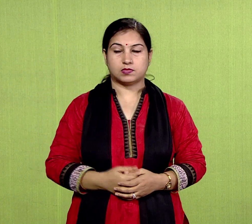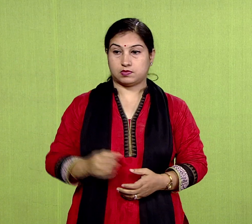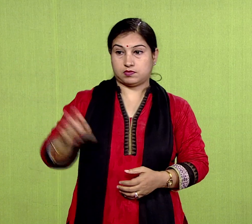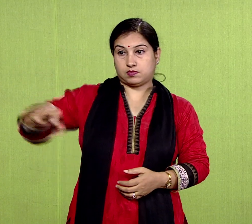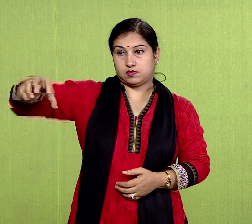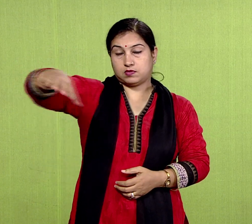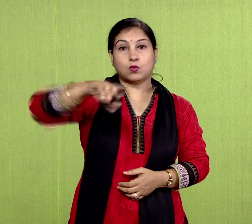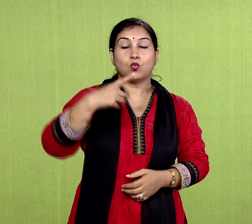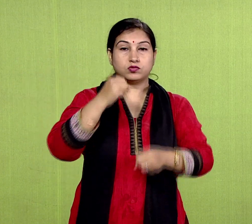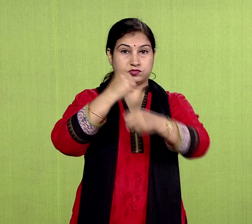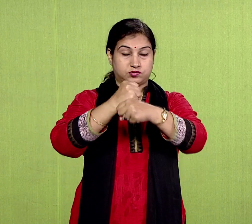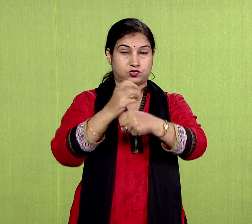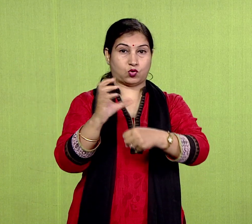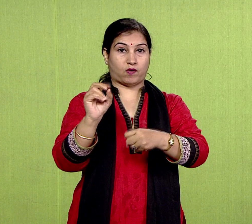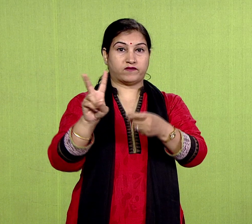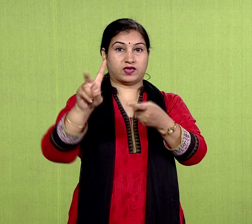Now we will talk about post Gupta age.